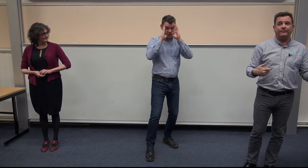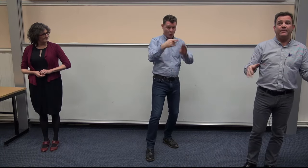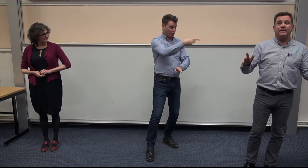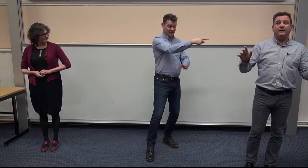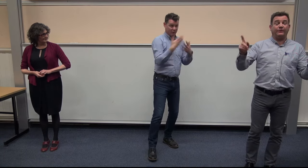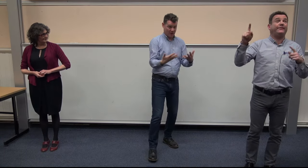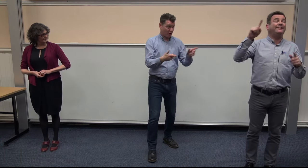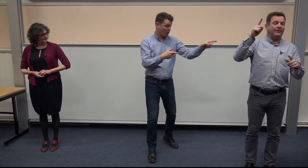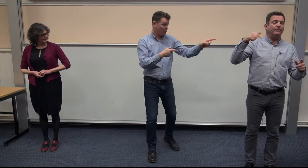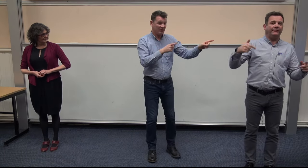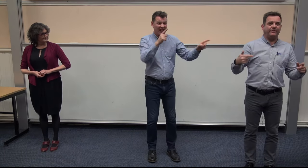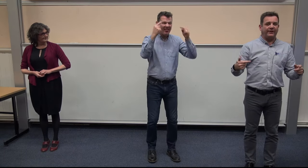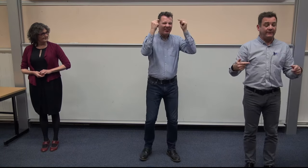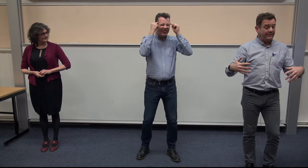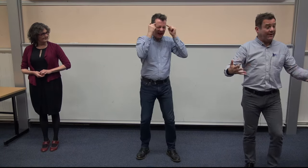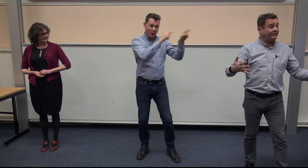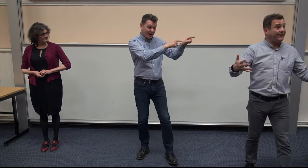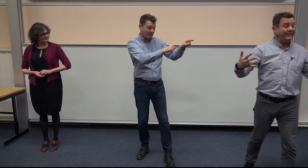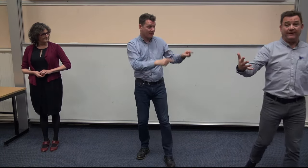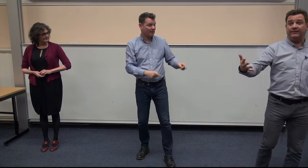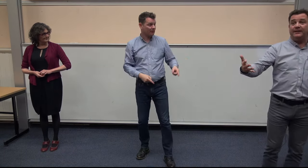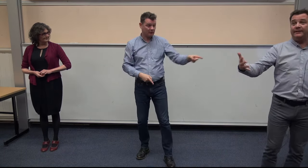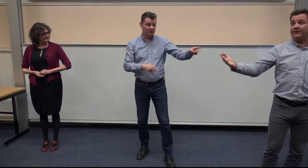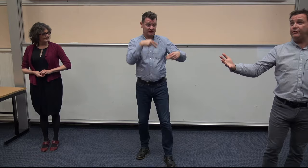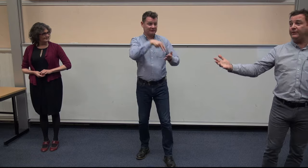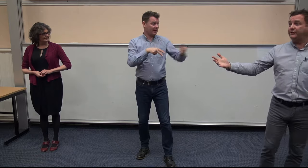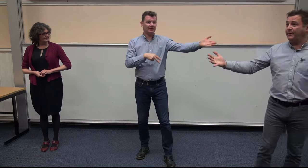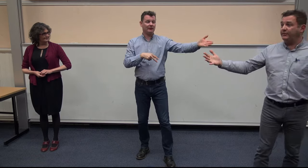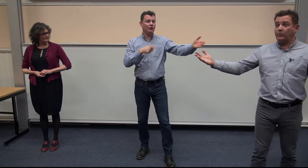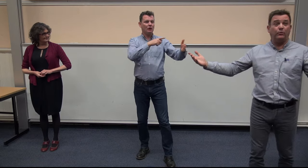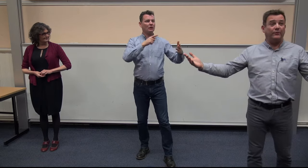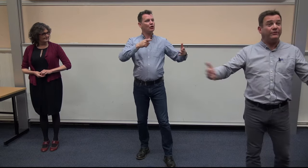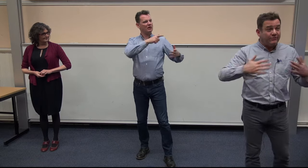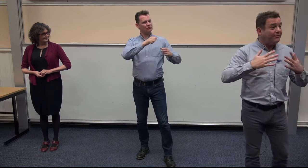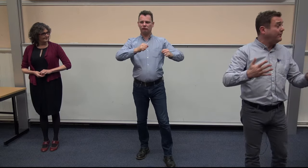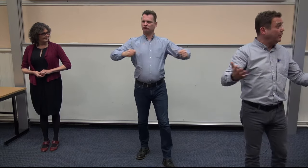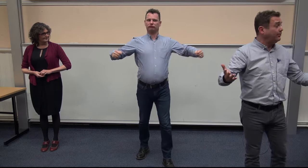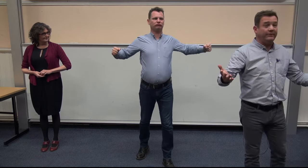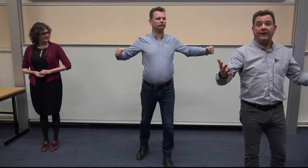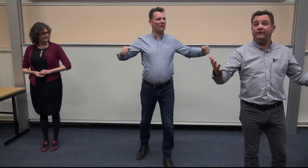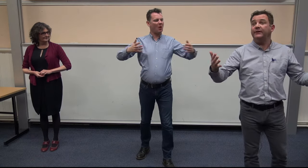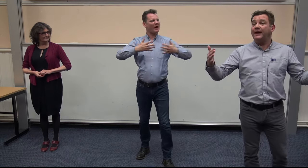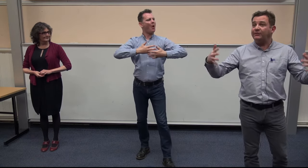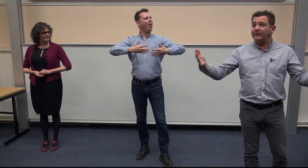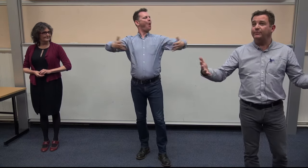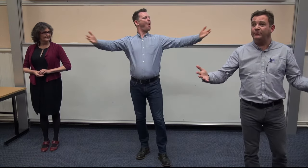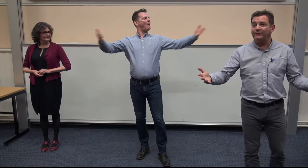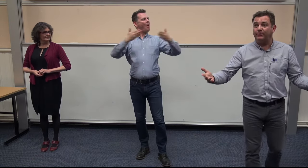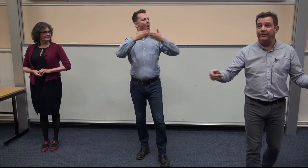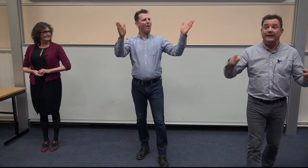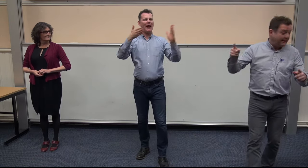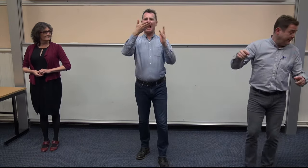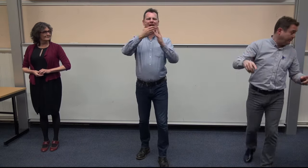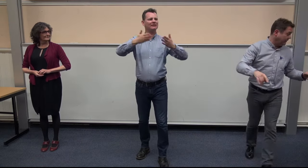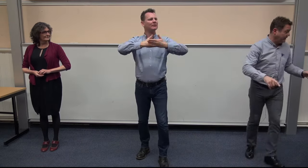second, just think about me for a second. If I stand here, that's using the space in one way, which is very open and accessible to